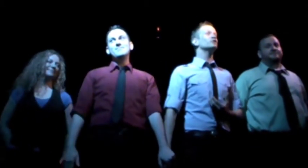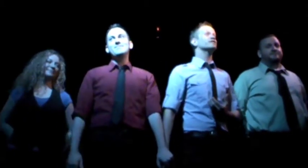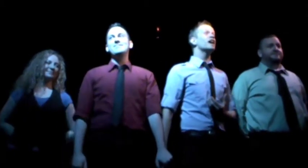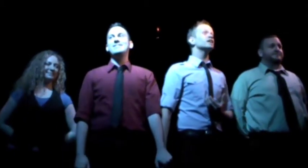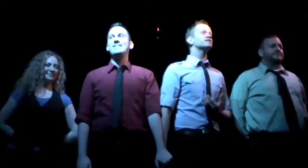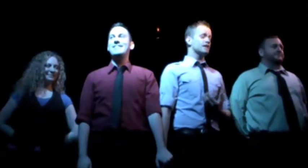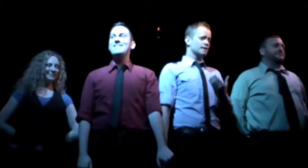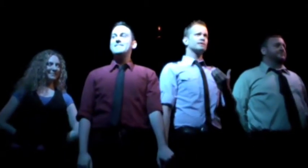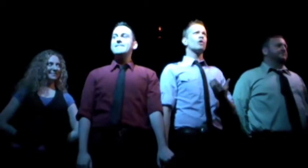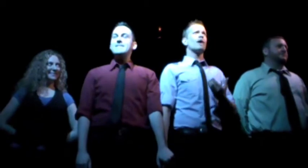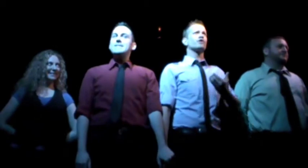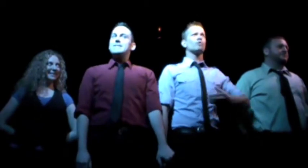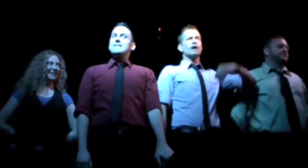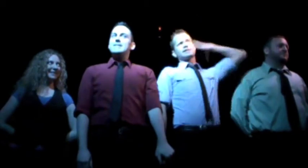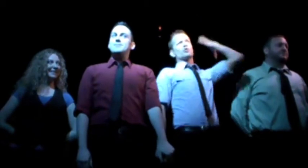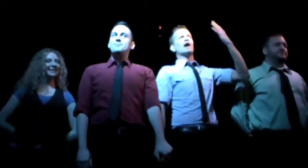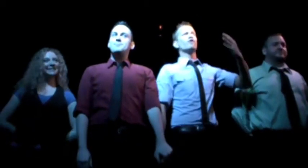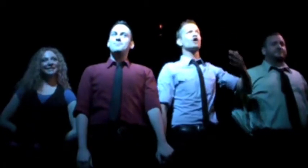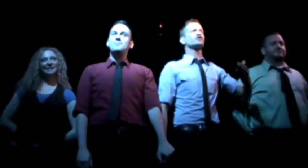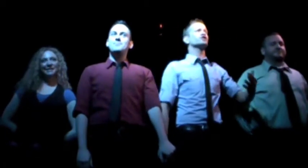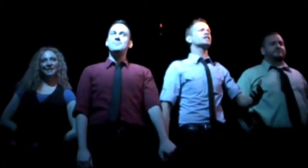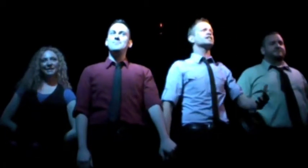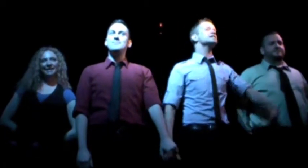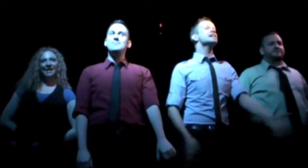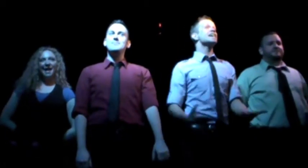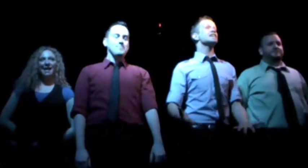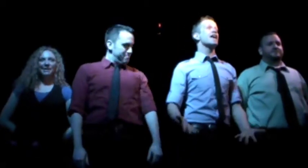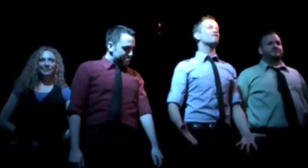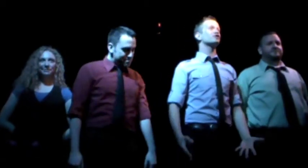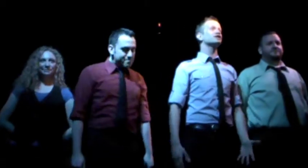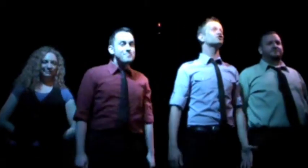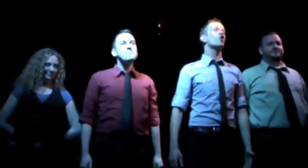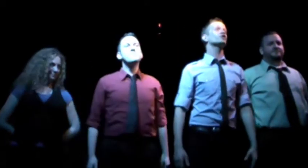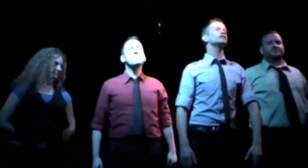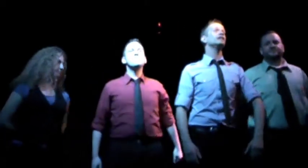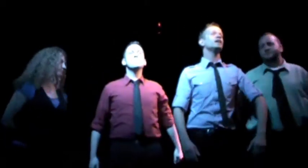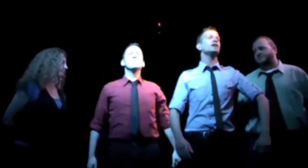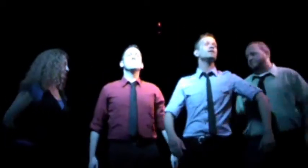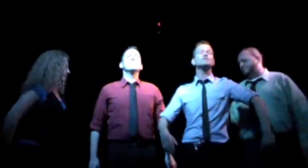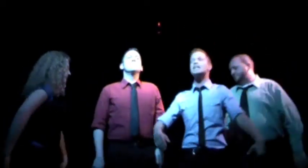sight unseen. So whether it was 12 or 13, in every story lives